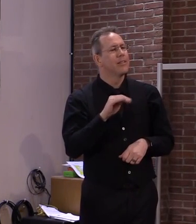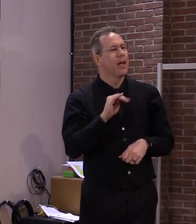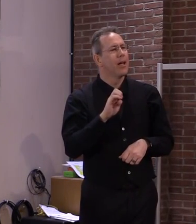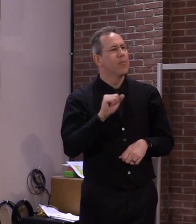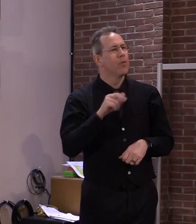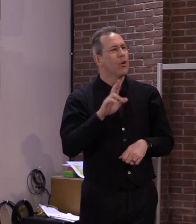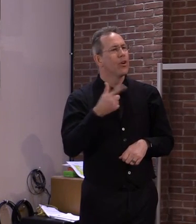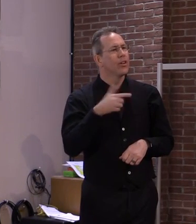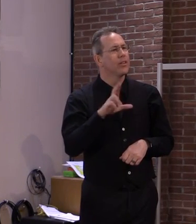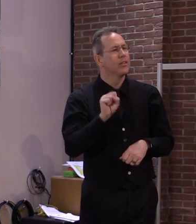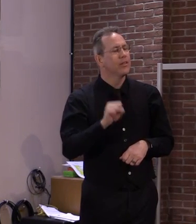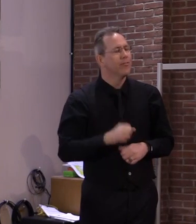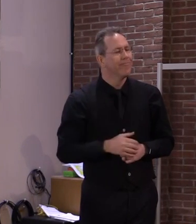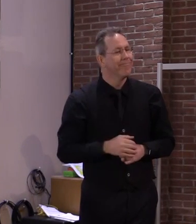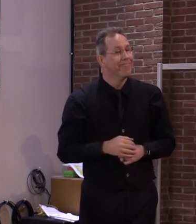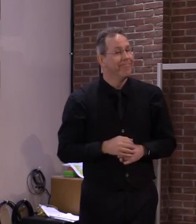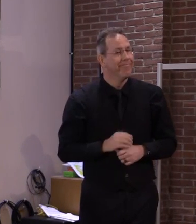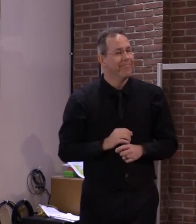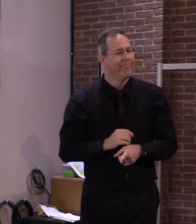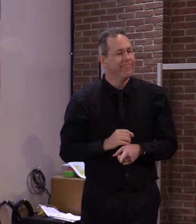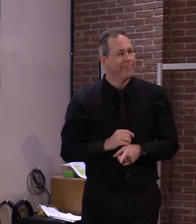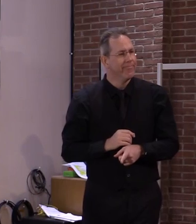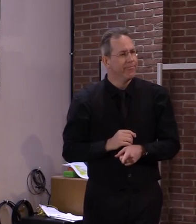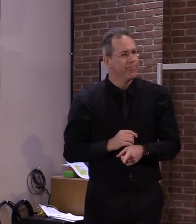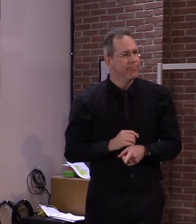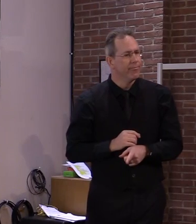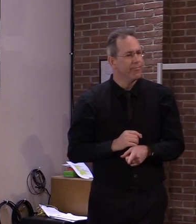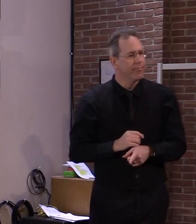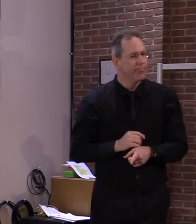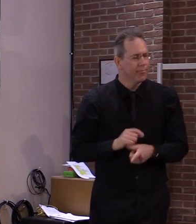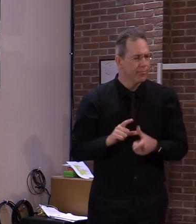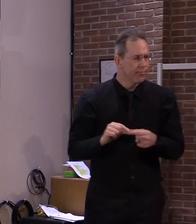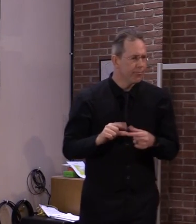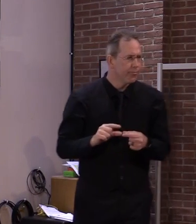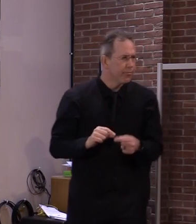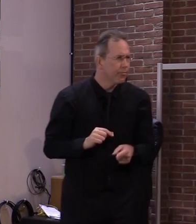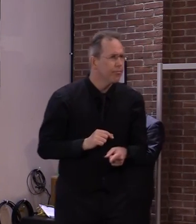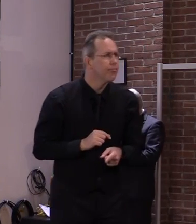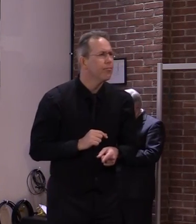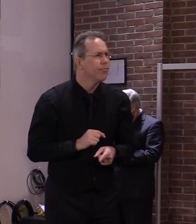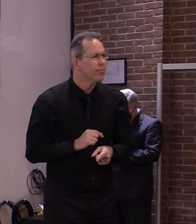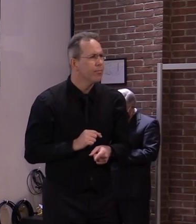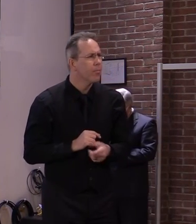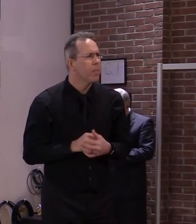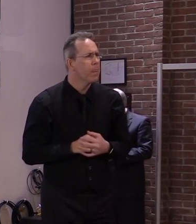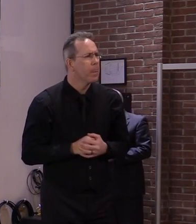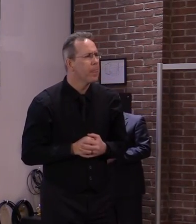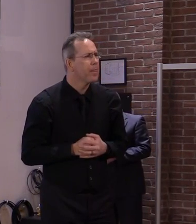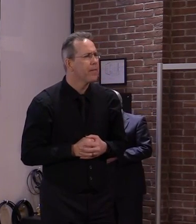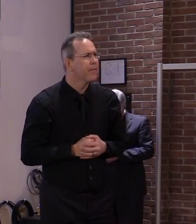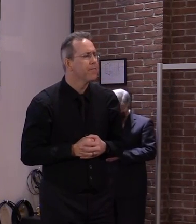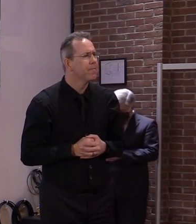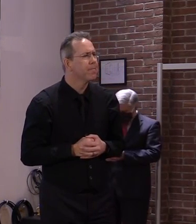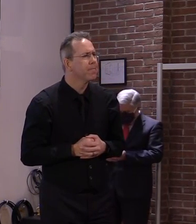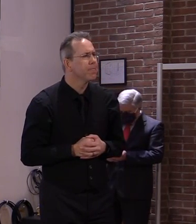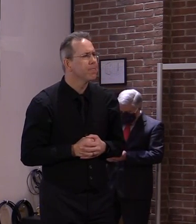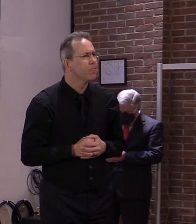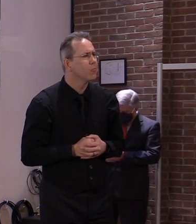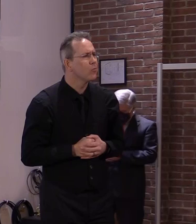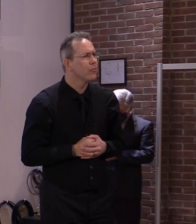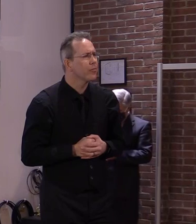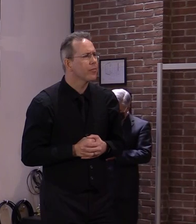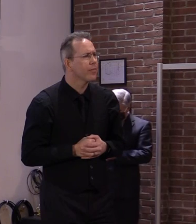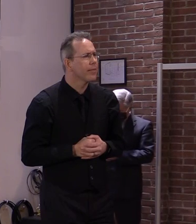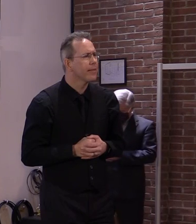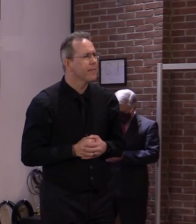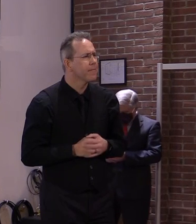Yes, this is a question about the change in gatherings. Could you clarify a little bit on exactly how that works? Is someone who's